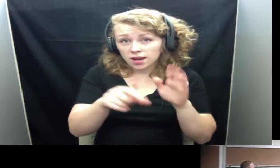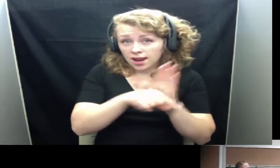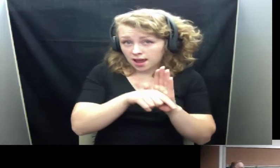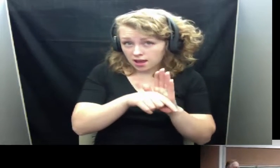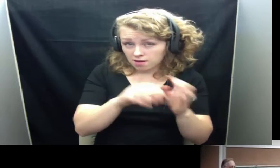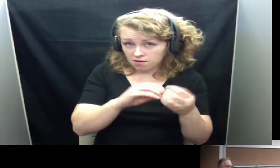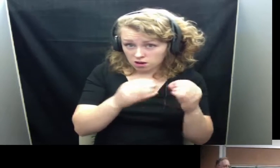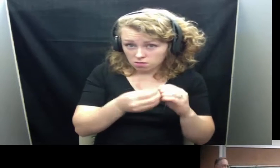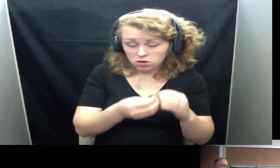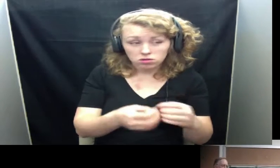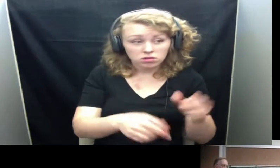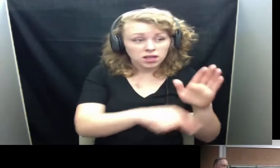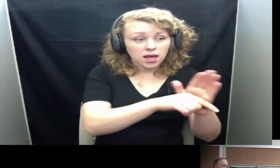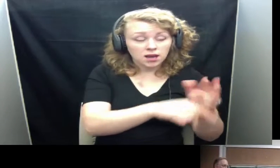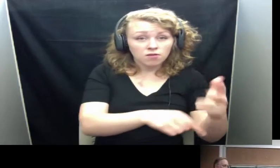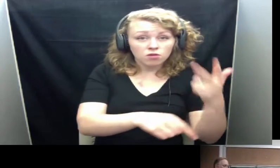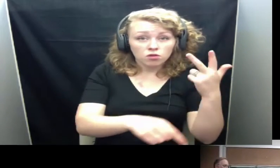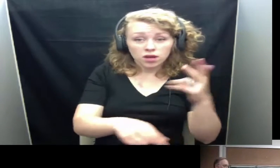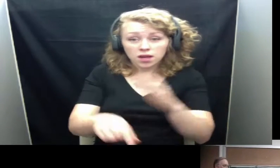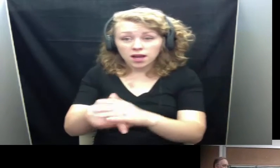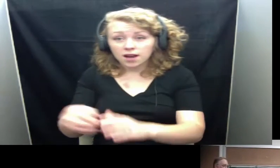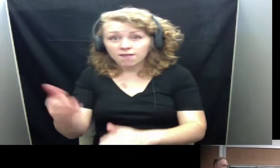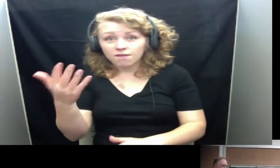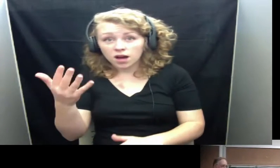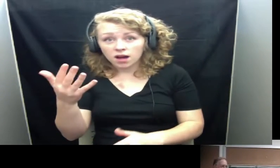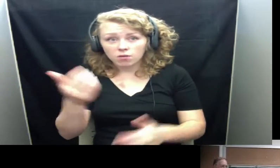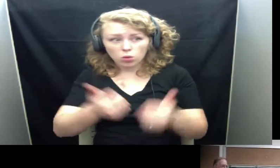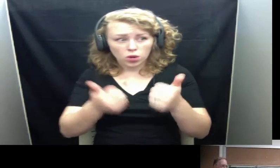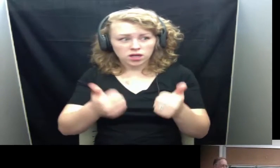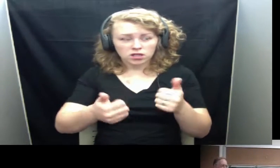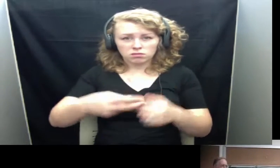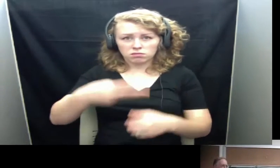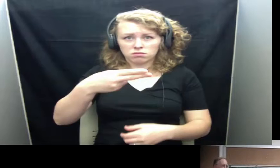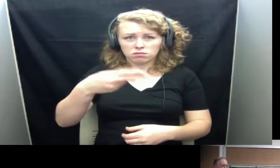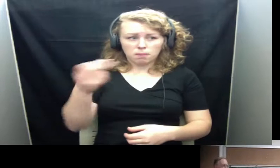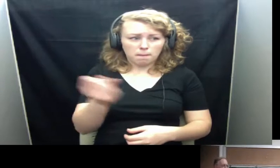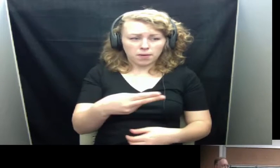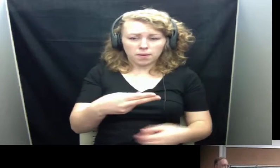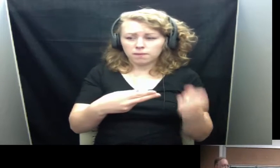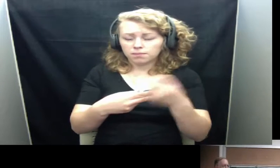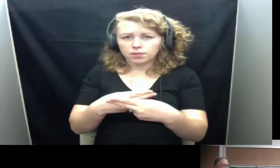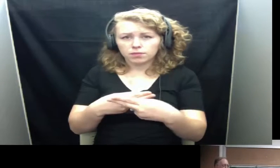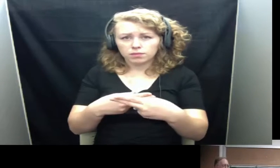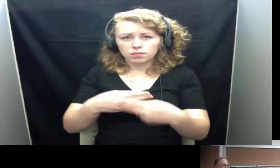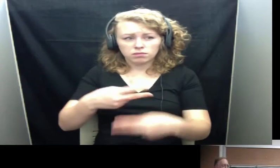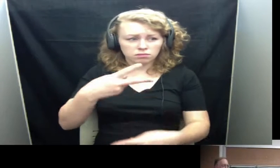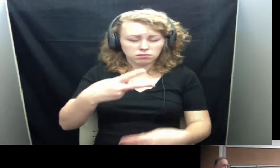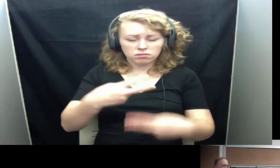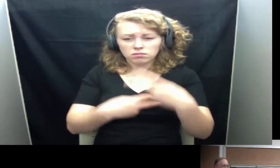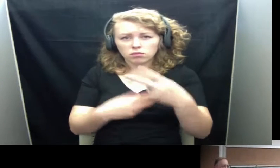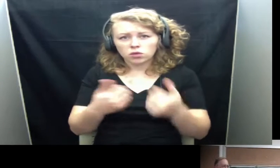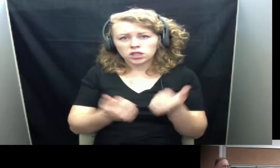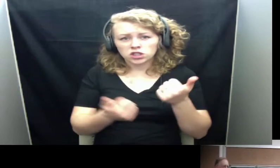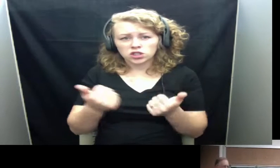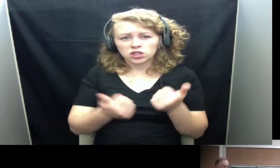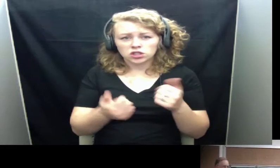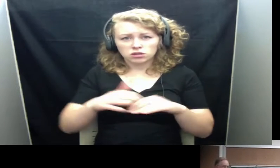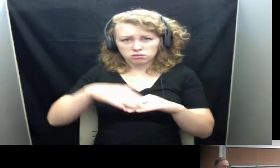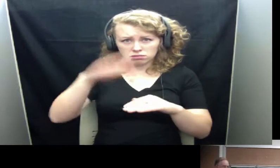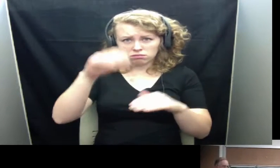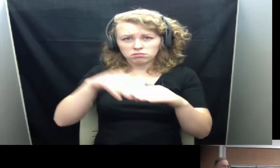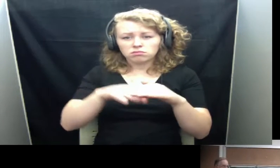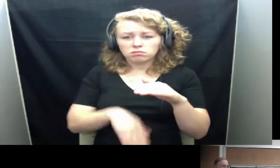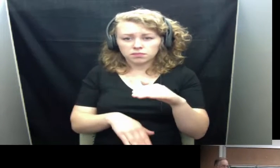We have -3 and -5. Which of those two is larger? And this is not common sense necessarily here.